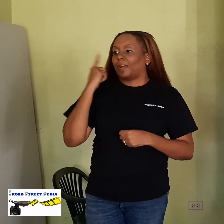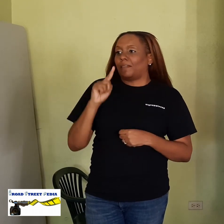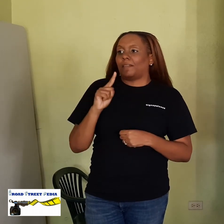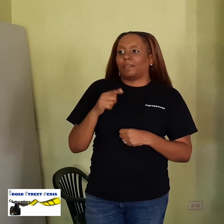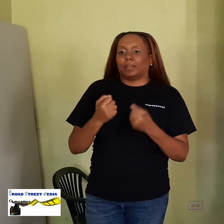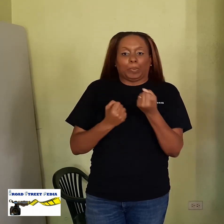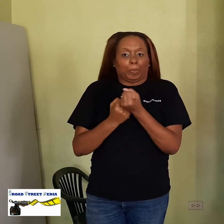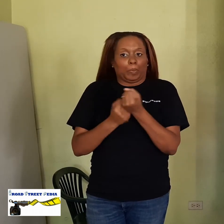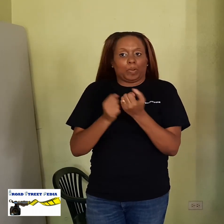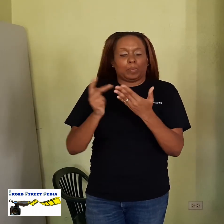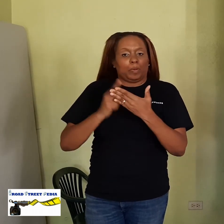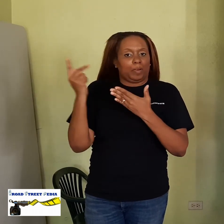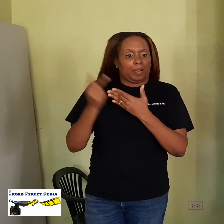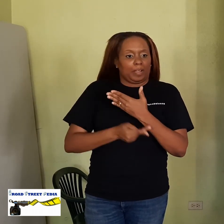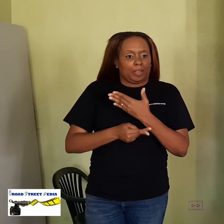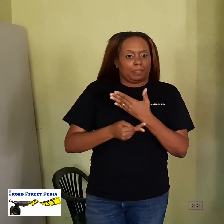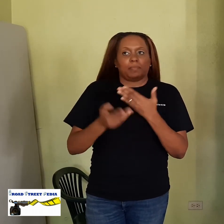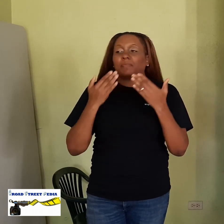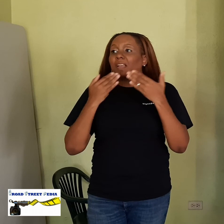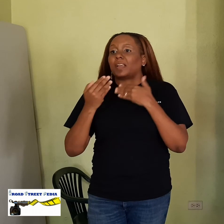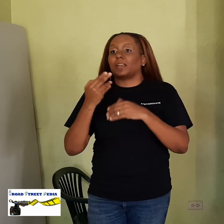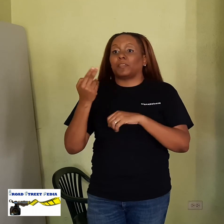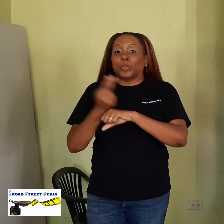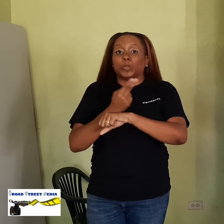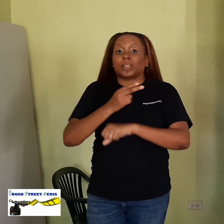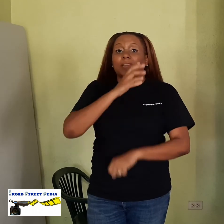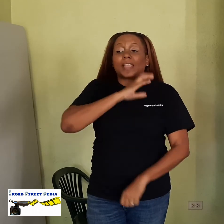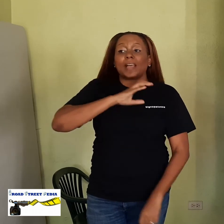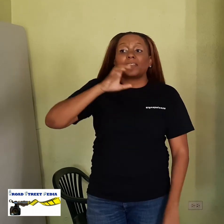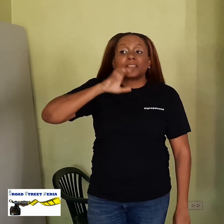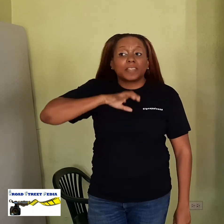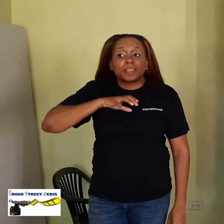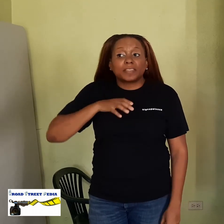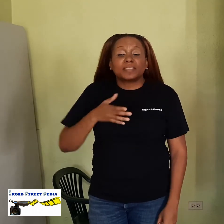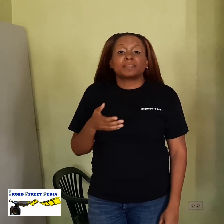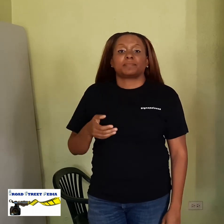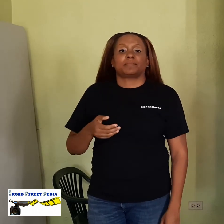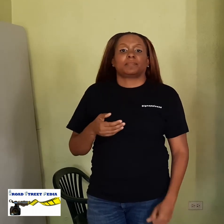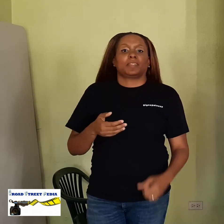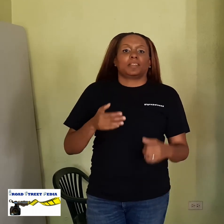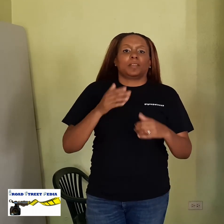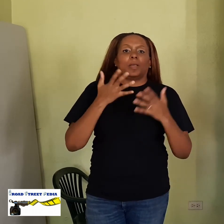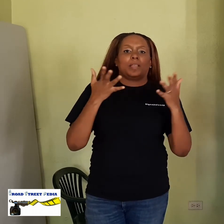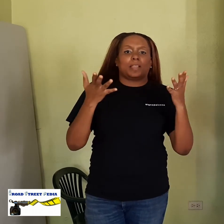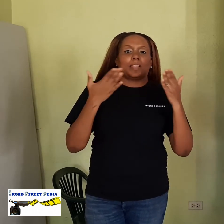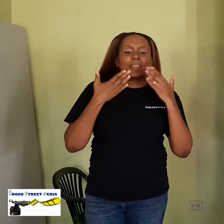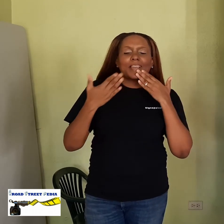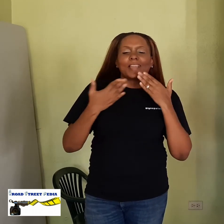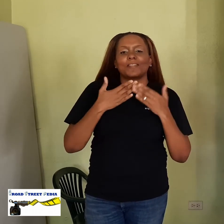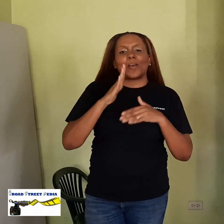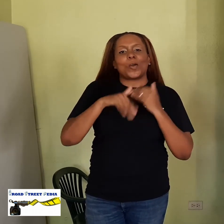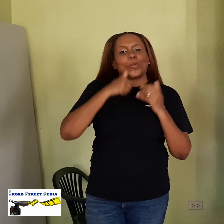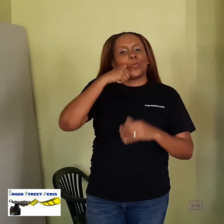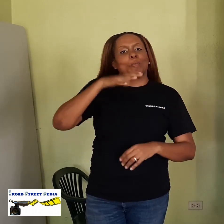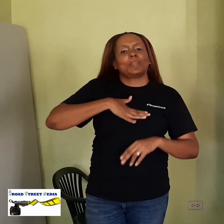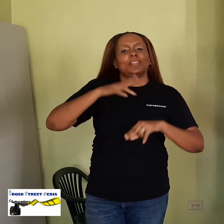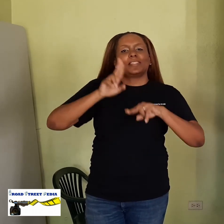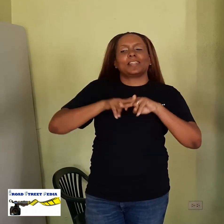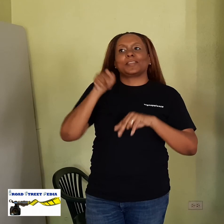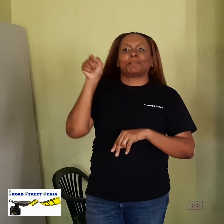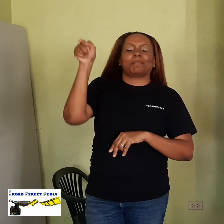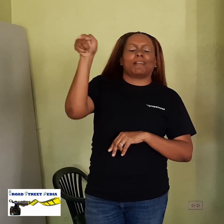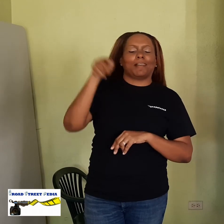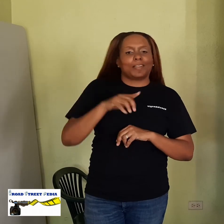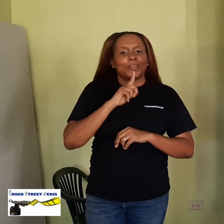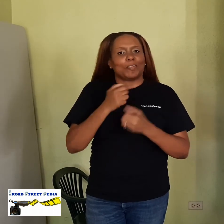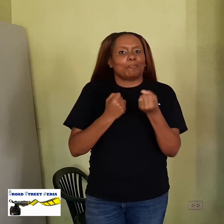and having us here, the use of the cafeteria. I want to say thank you to all the ladies at the back of this room who have just been